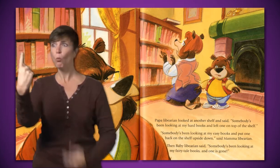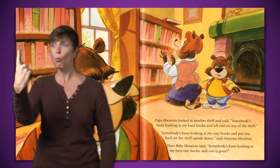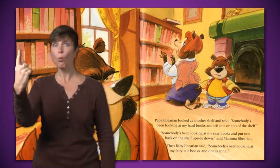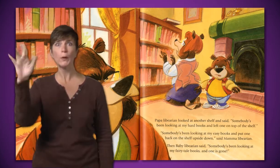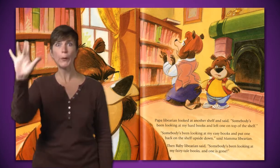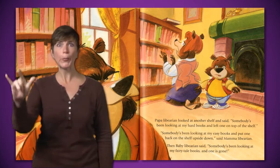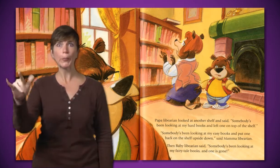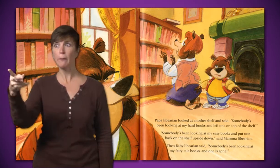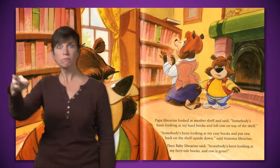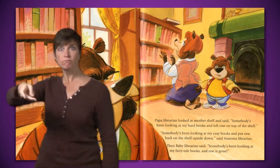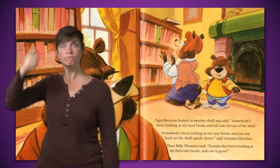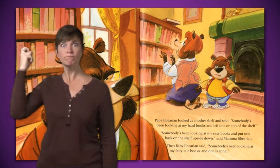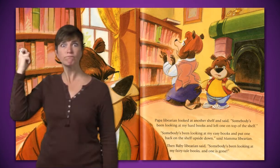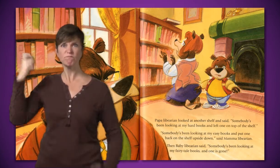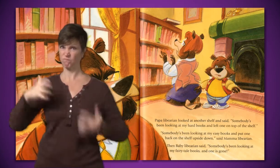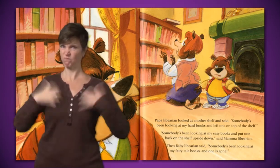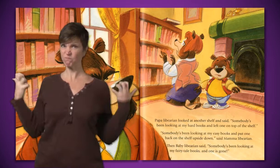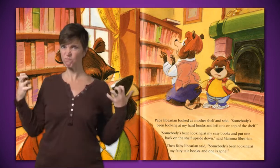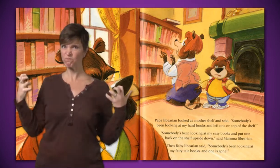is gone."